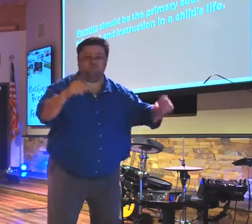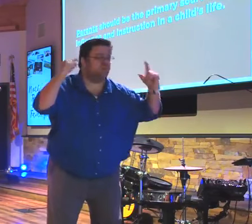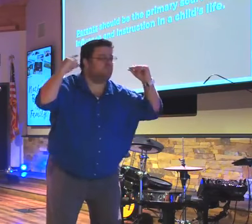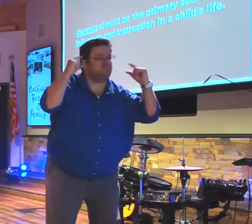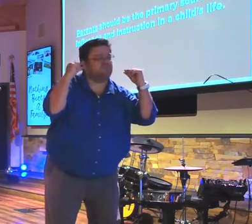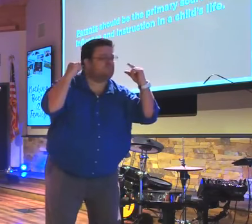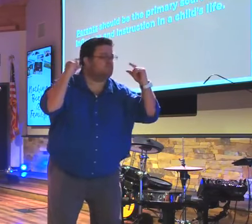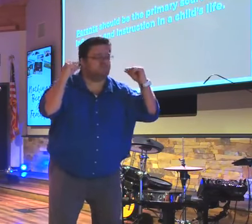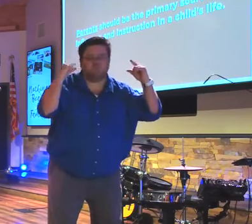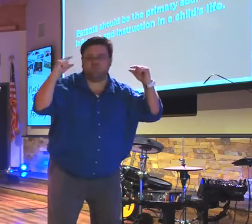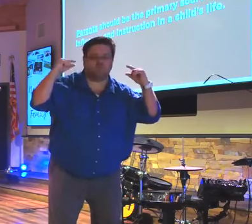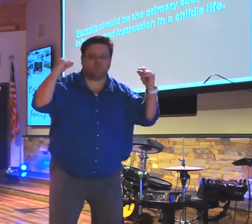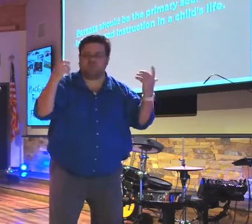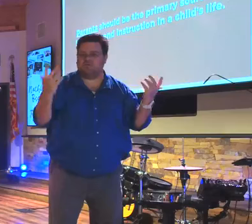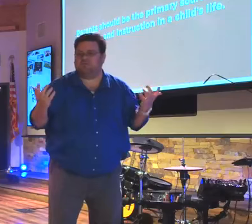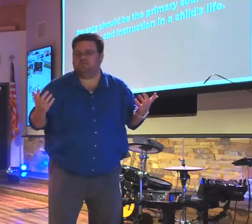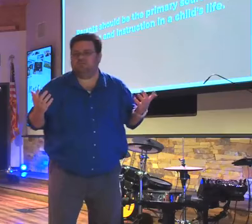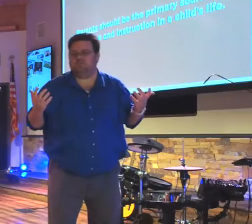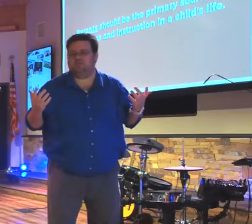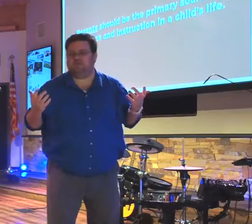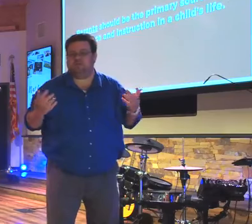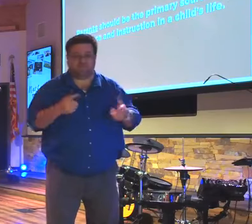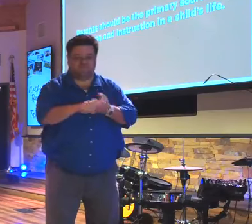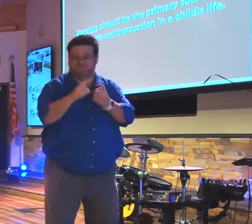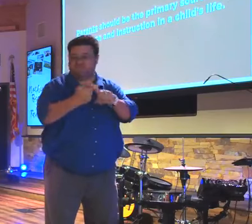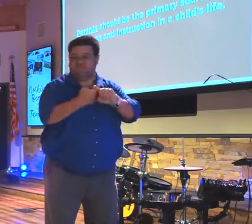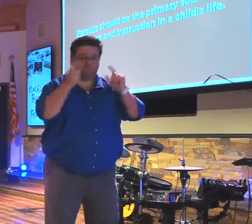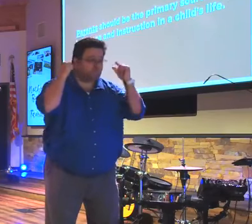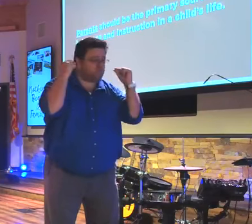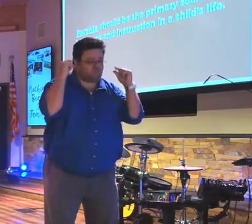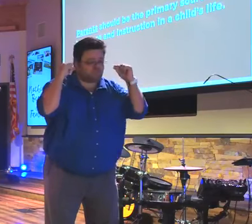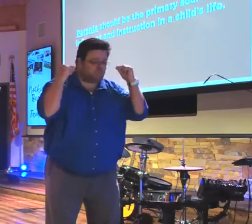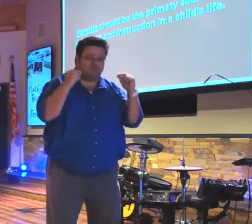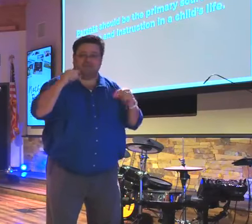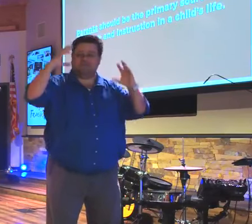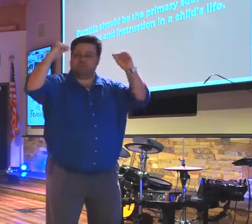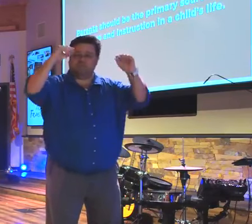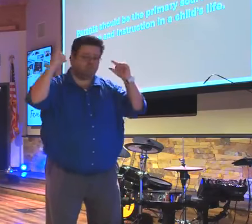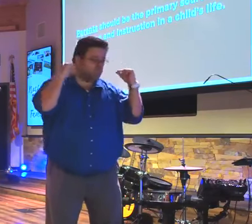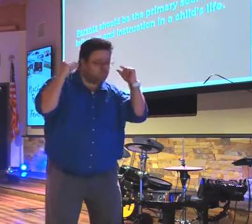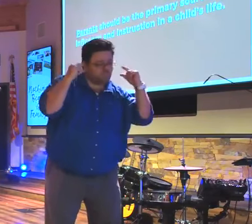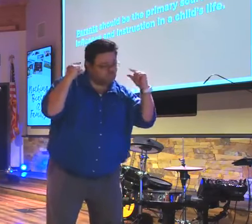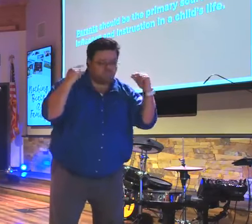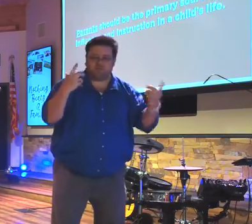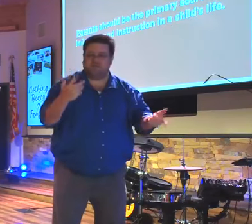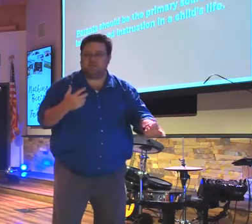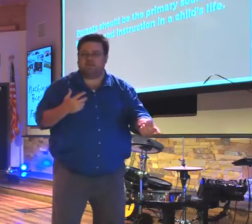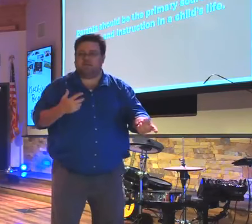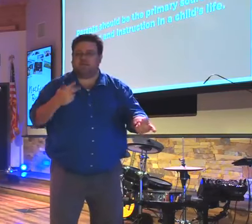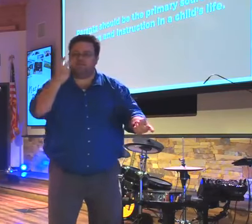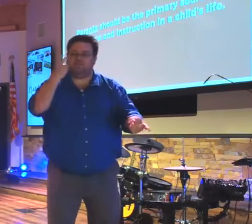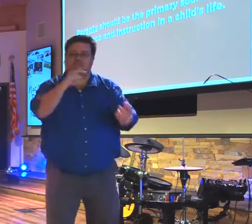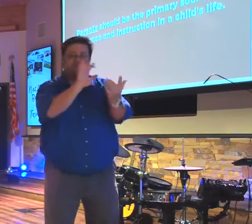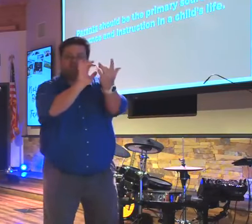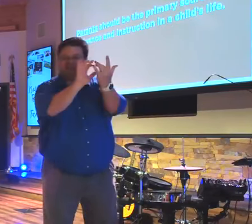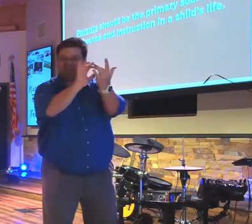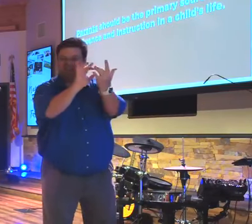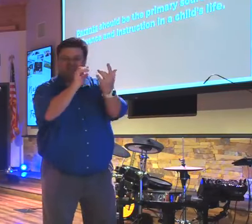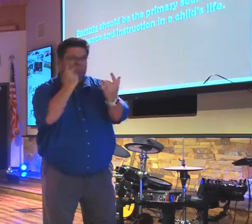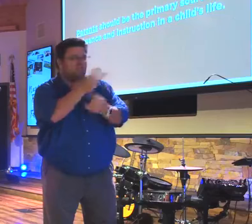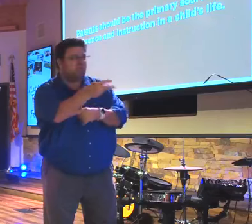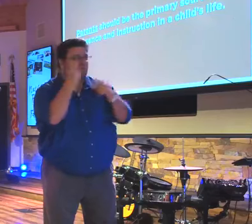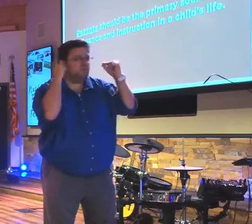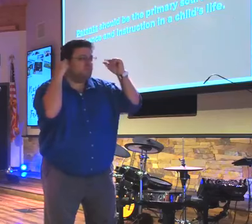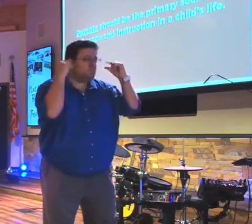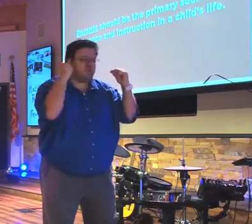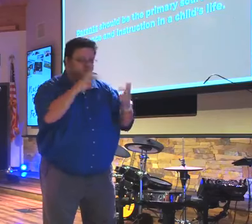chirping away in their ear. They're going to have friends chirping away. Teachers chirping away. They're going to see stuff online chirping away.